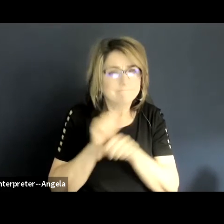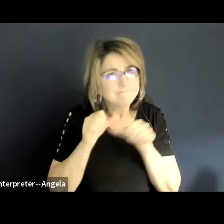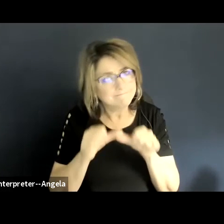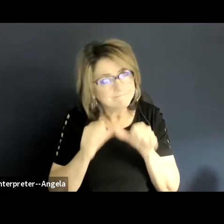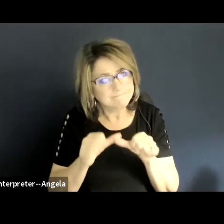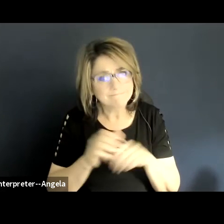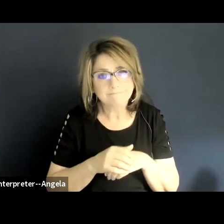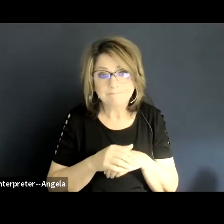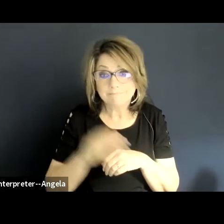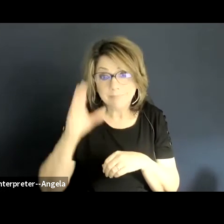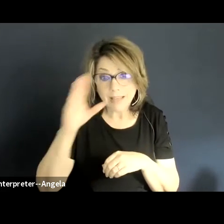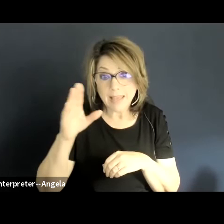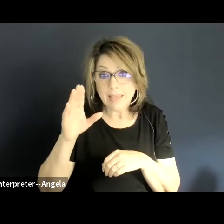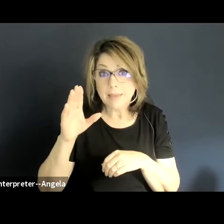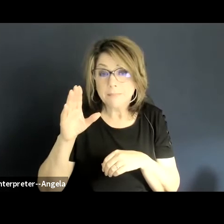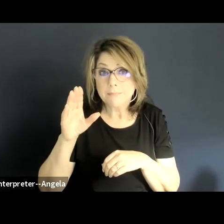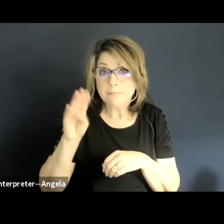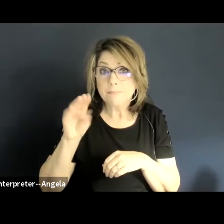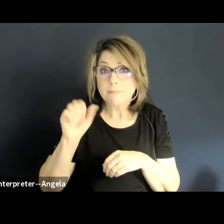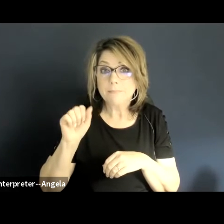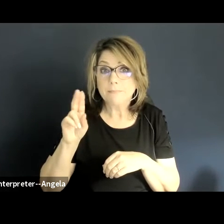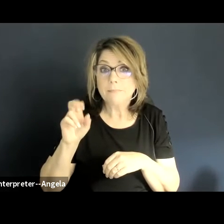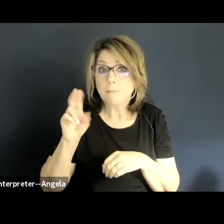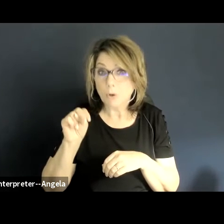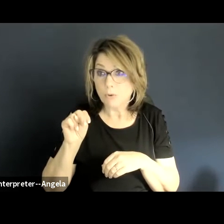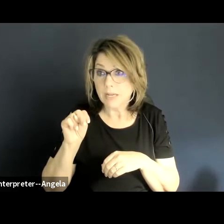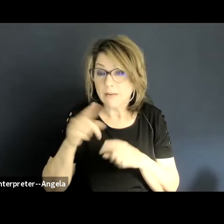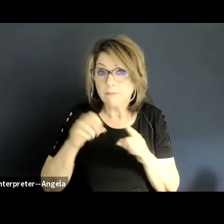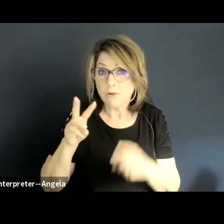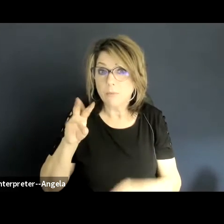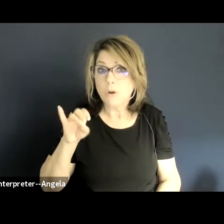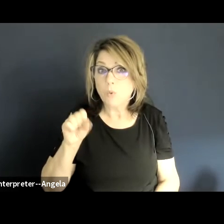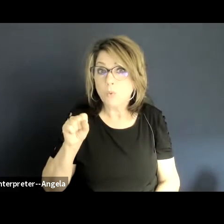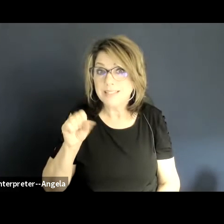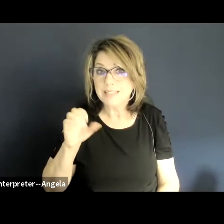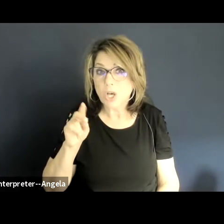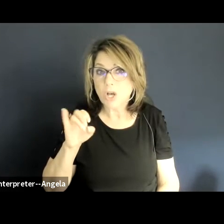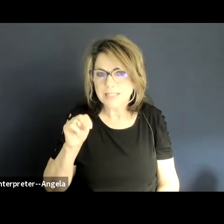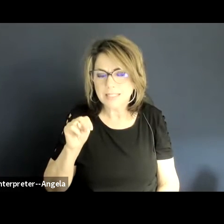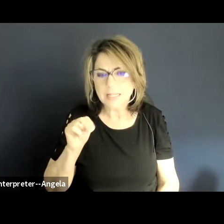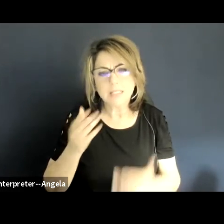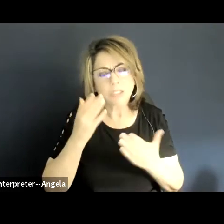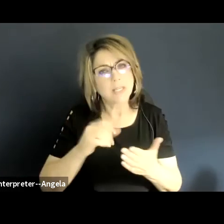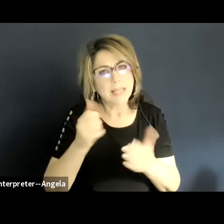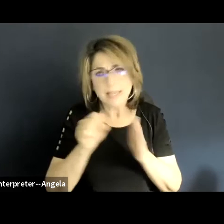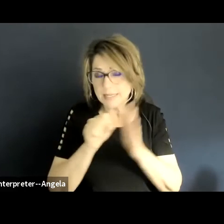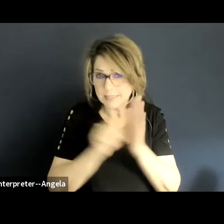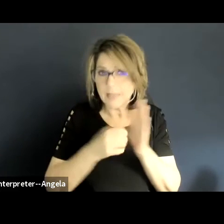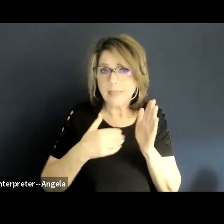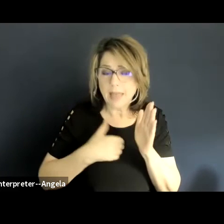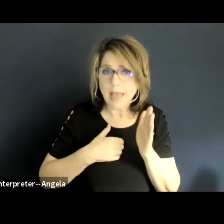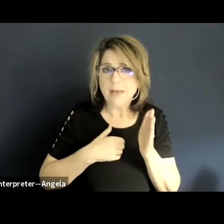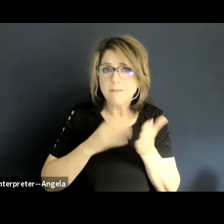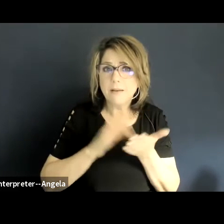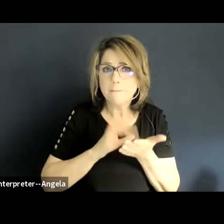Hey, Maureen. And Maureen Ryan from Wisconsin suggests that any state that has a Medicaid